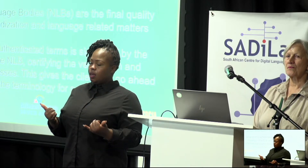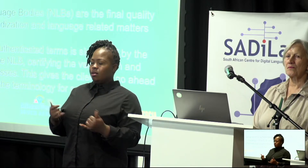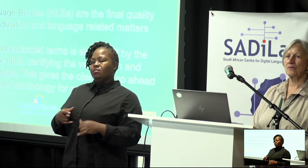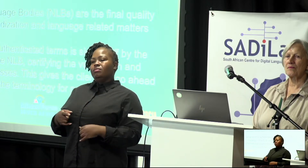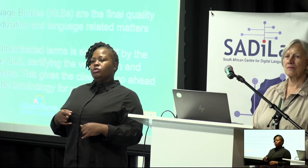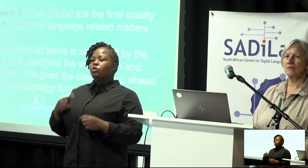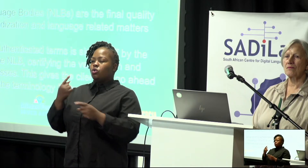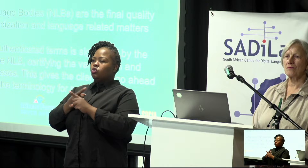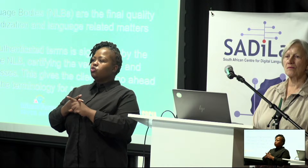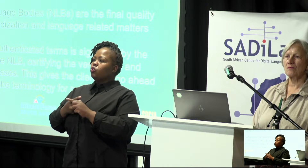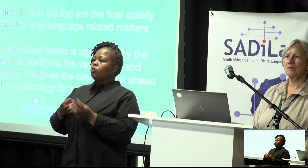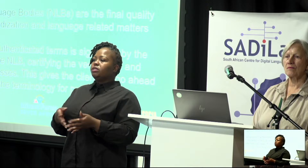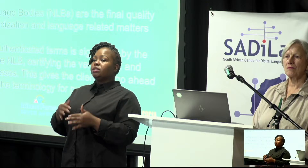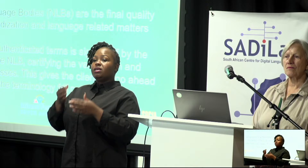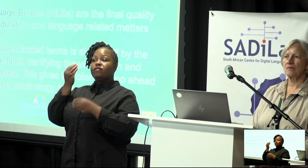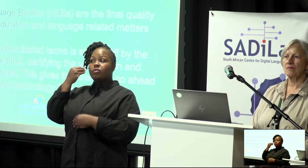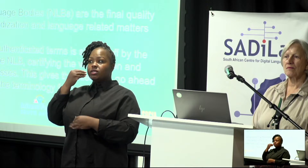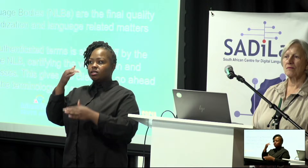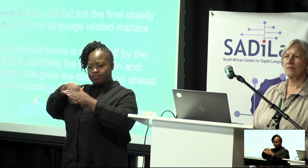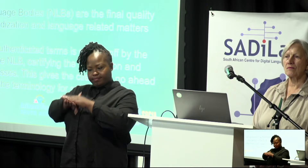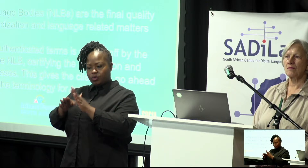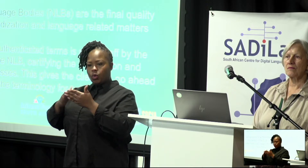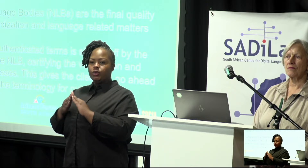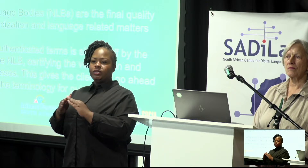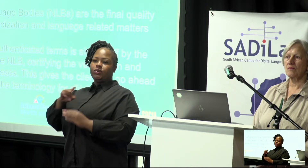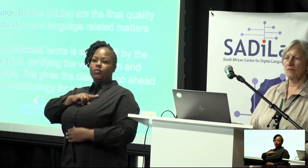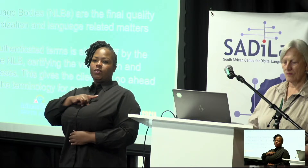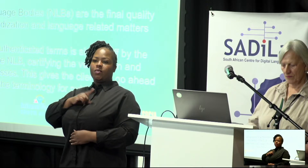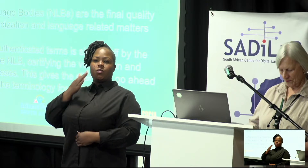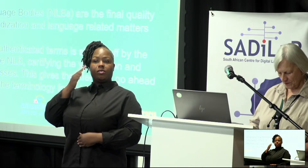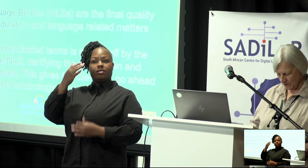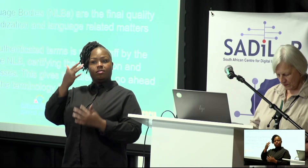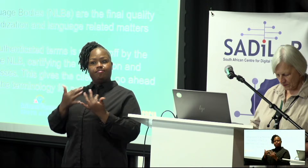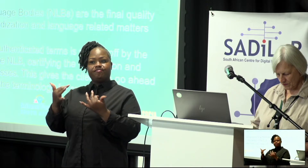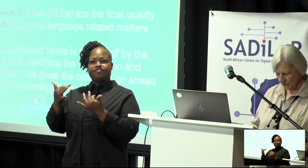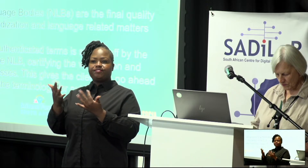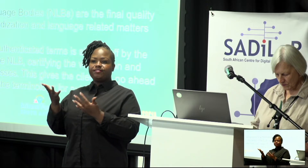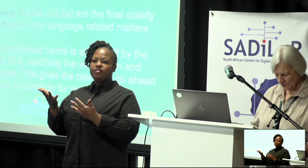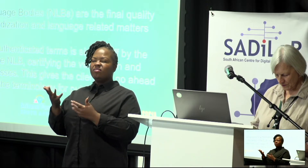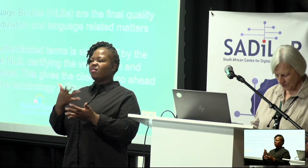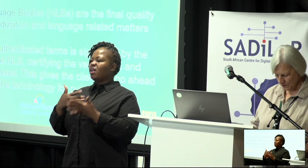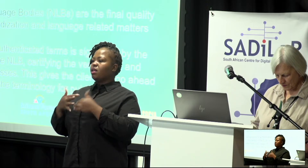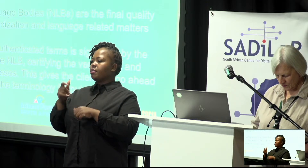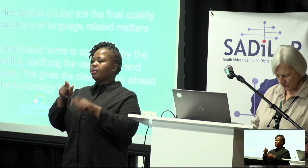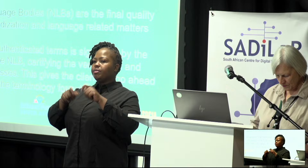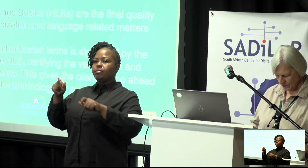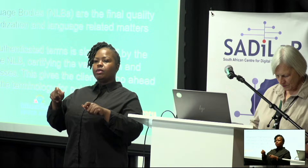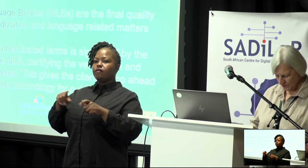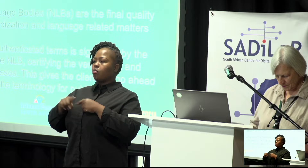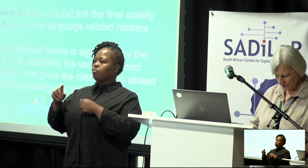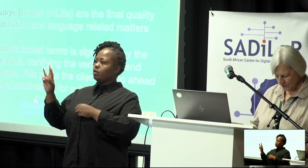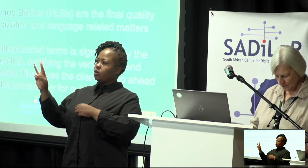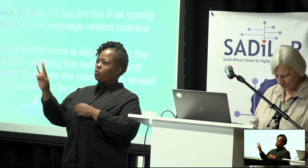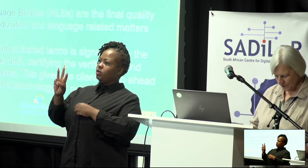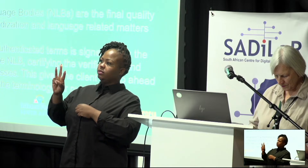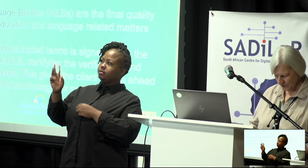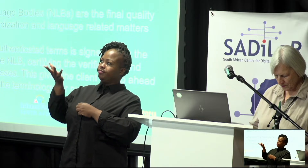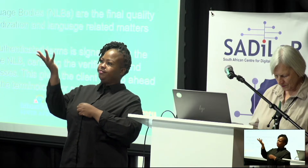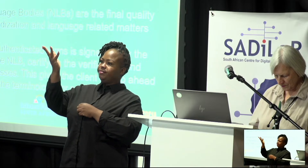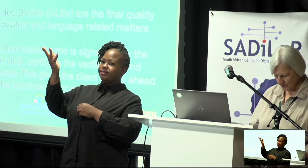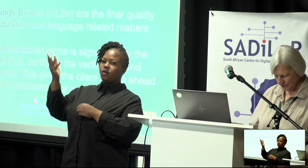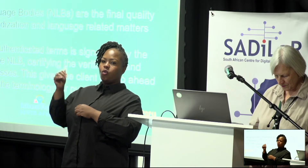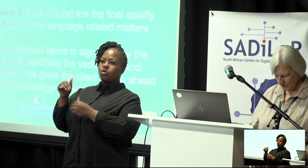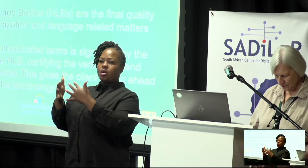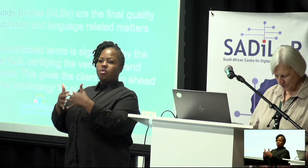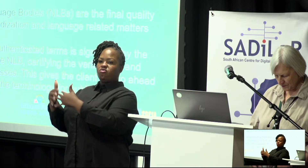raw data from the community so that when the industry and the other people from the other Western world, when they capture,